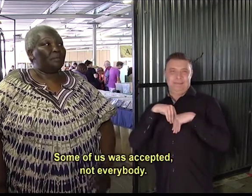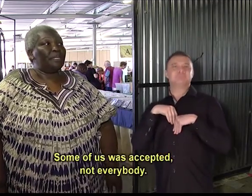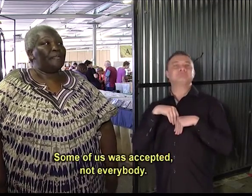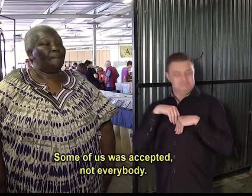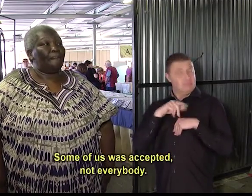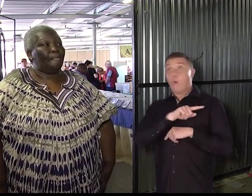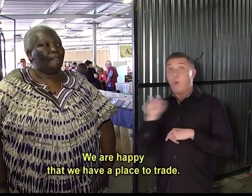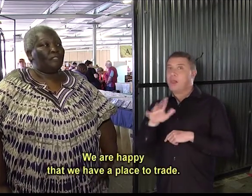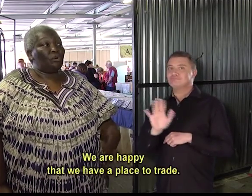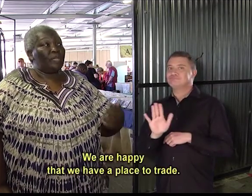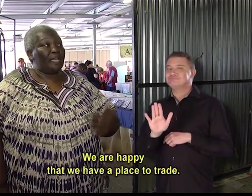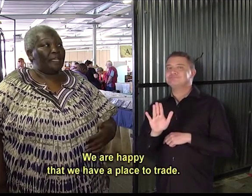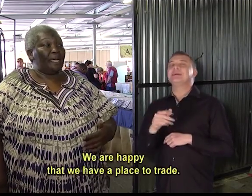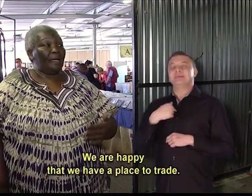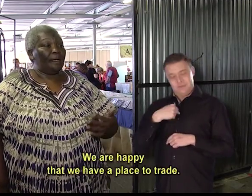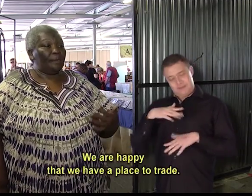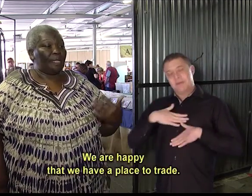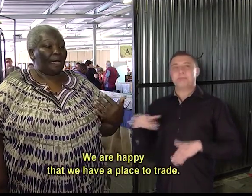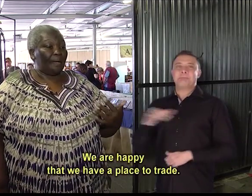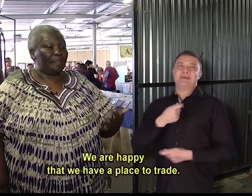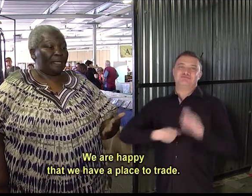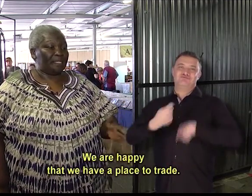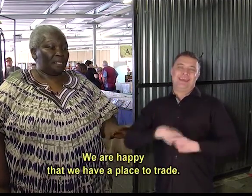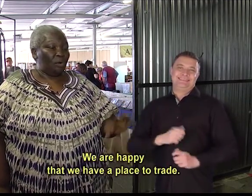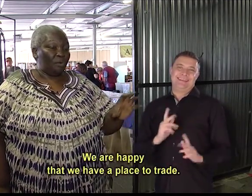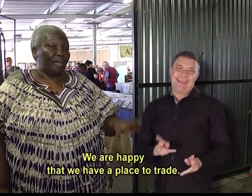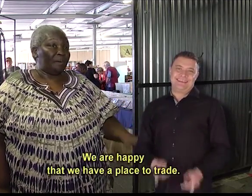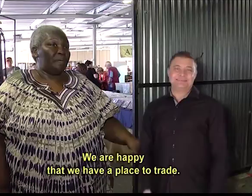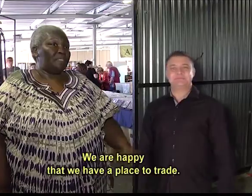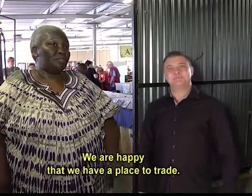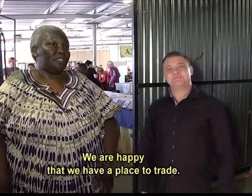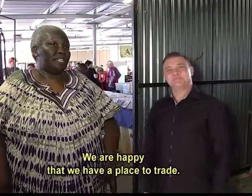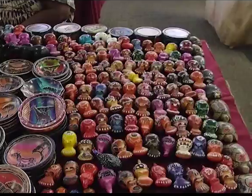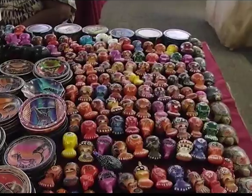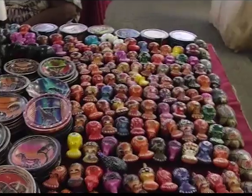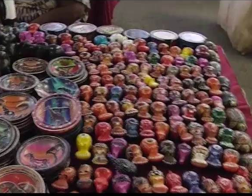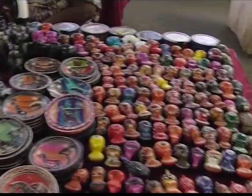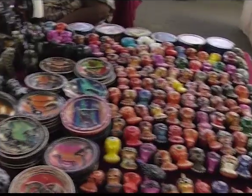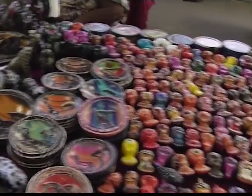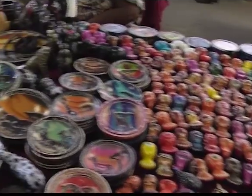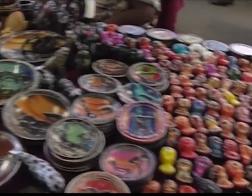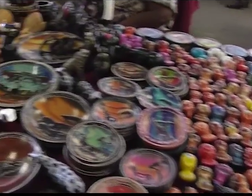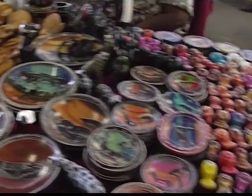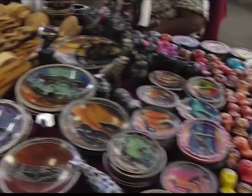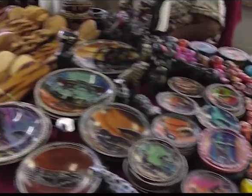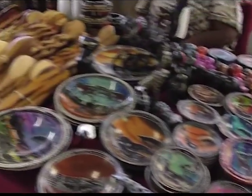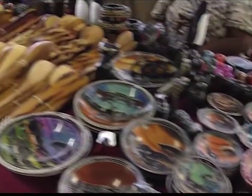not everybody. So we are here. We are happy that we have a place to trade.